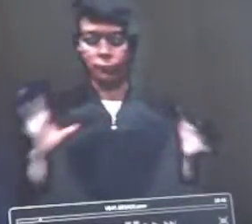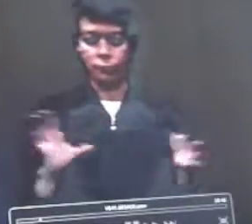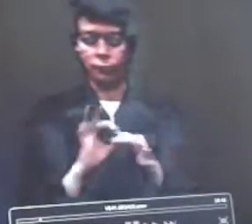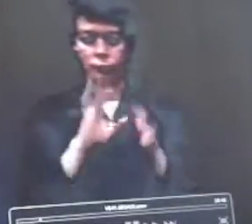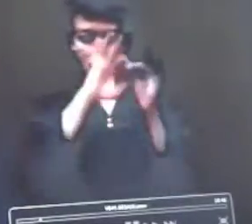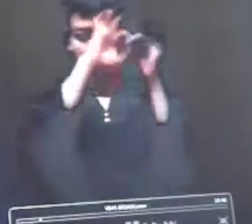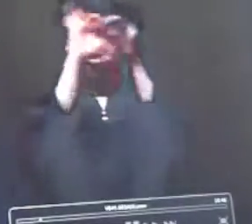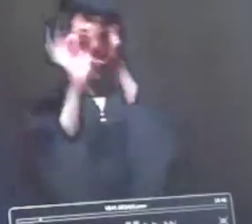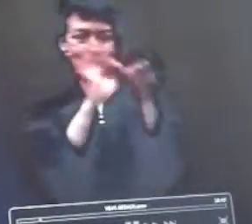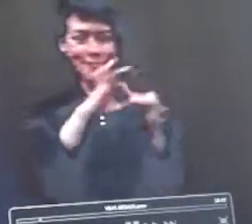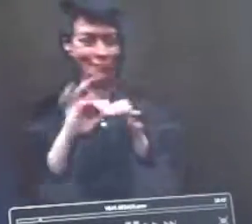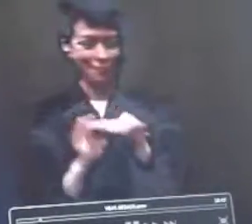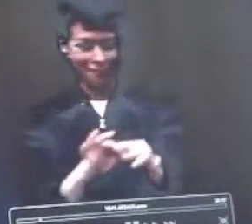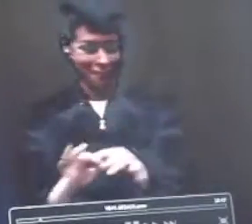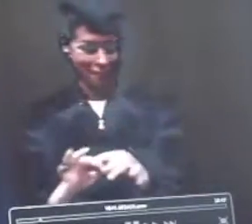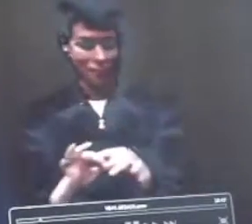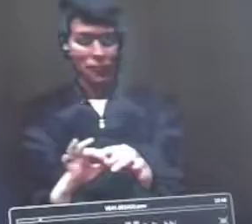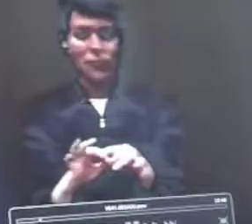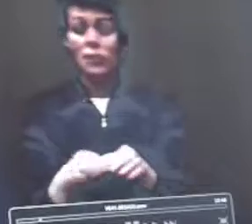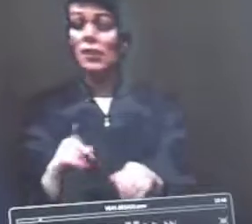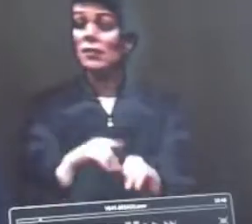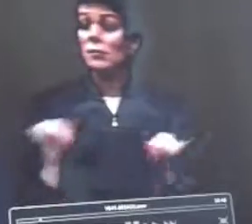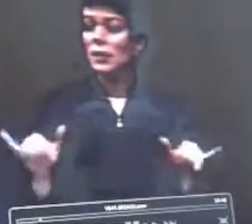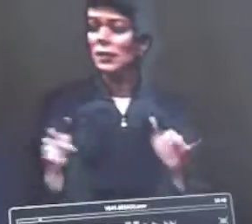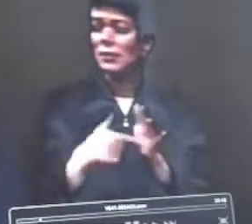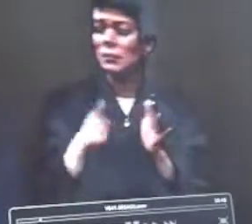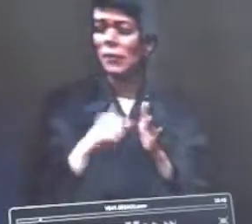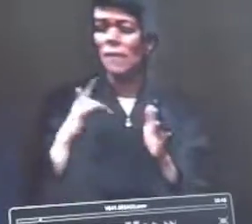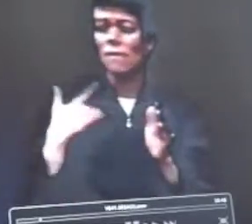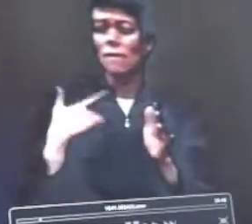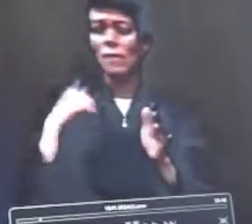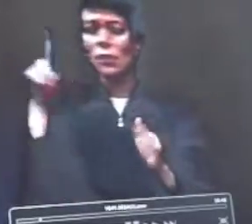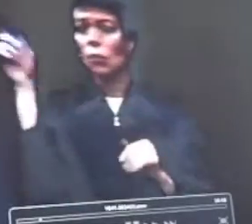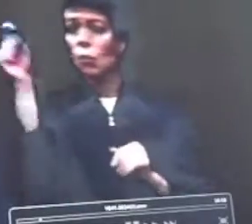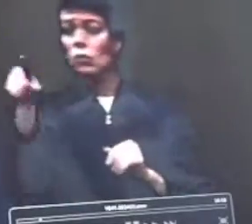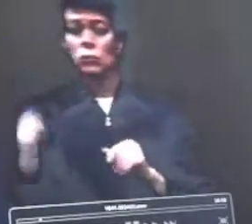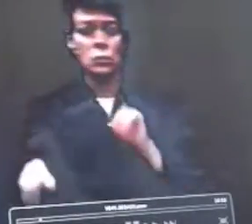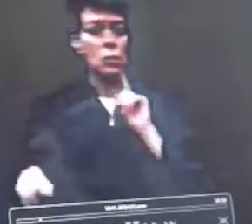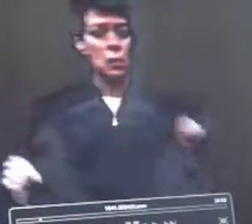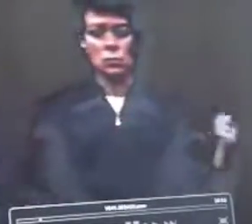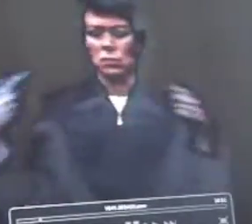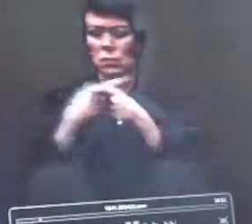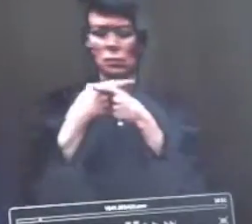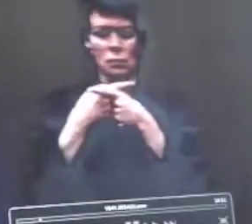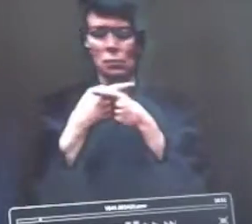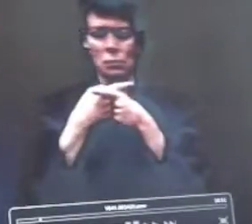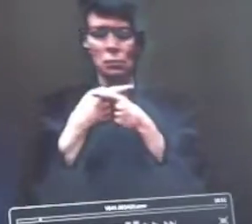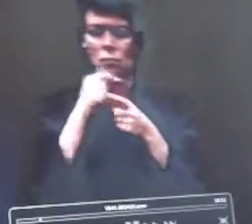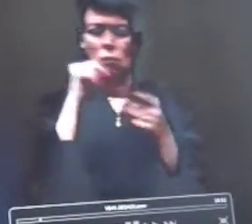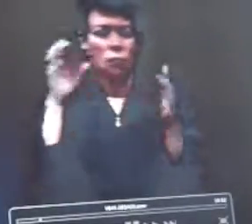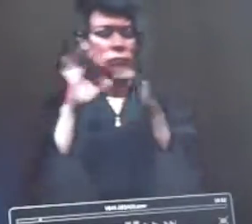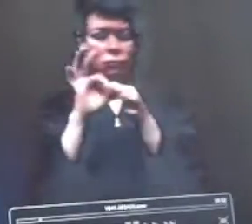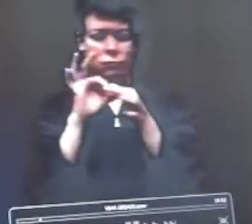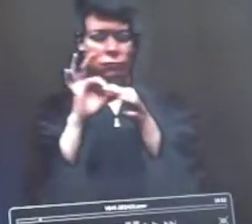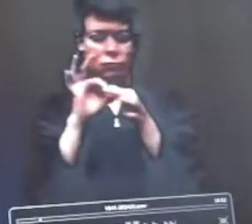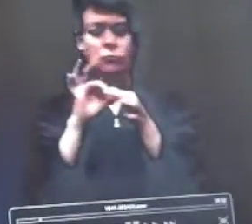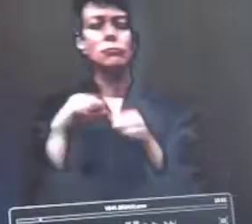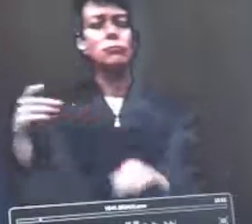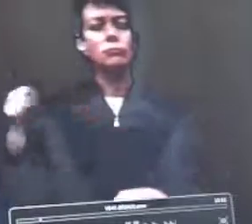during simultaneous interpreting, the question and answers weren't matching. There would be a question and the answer didn't match the